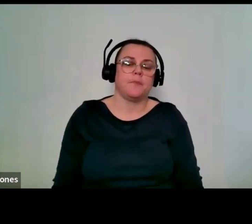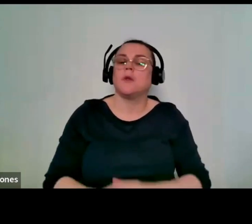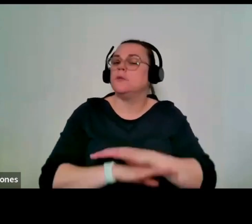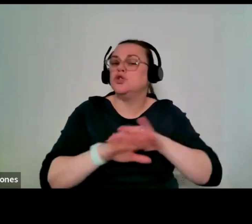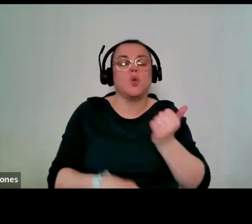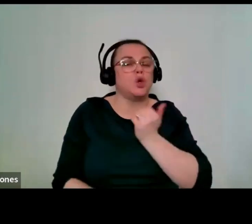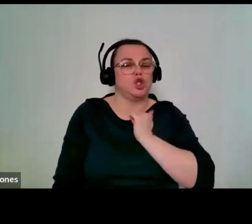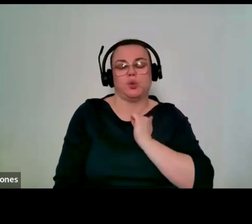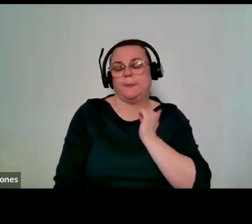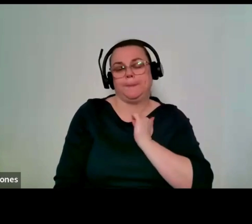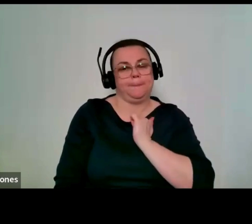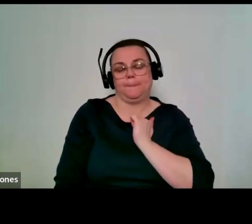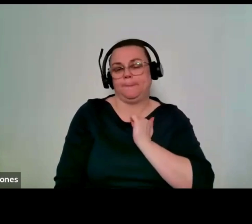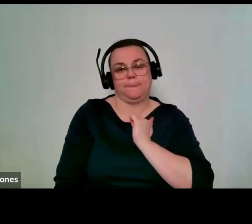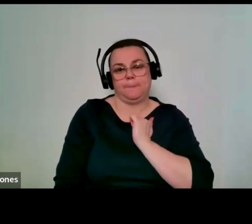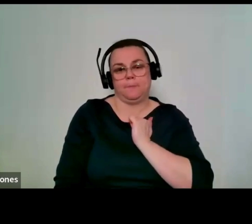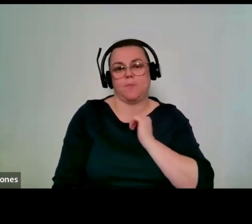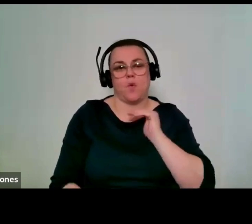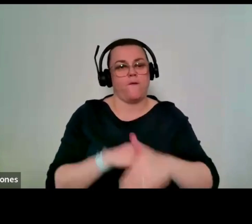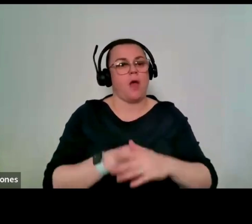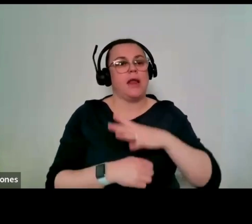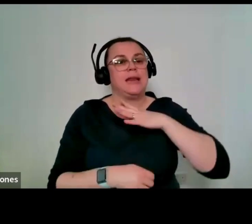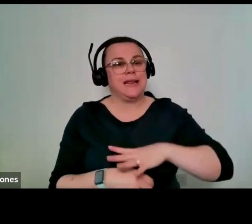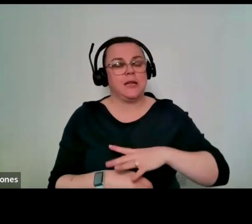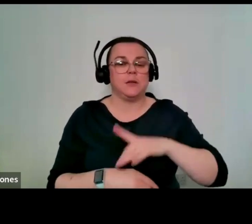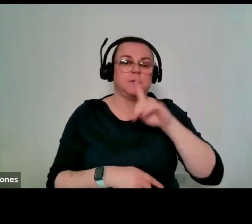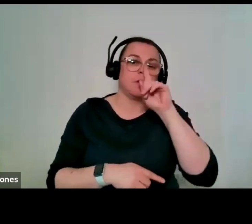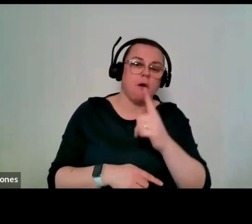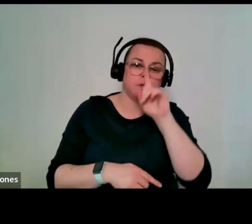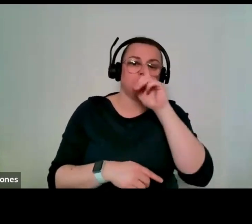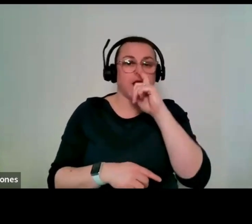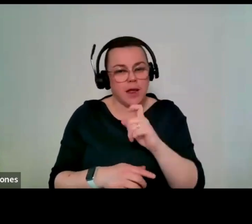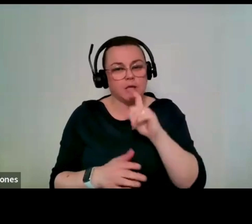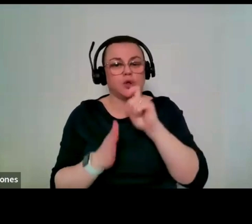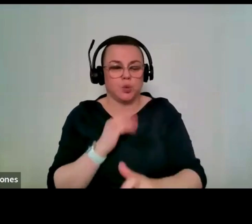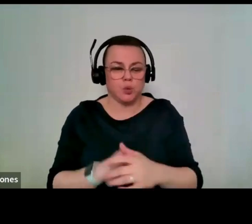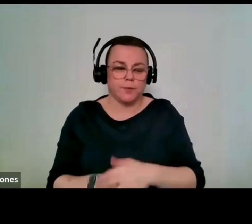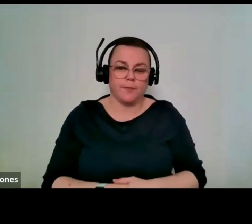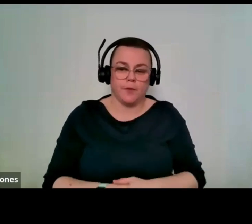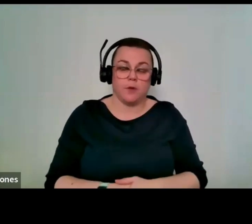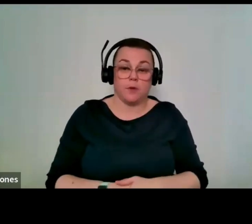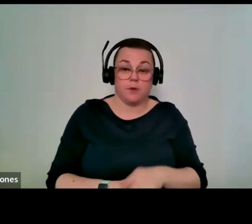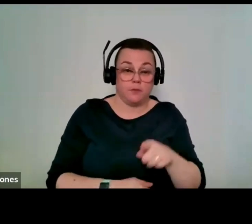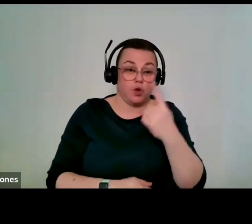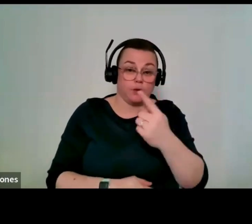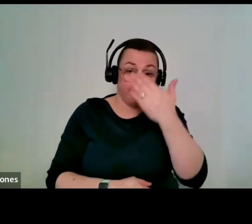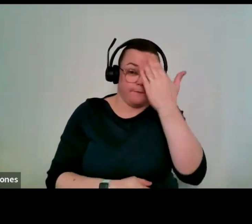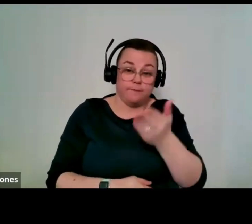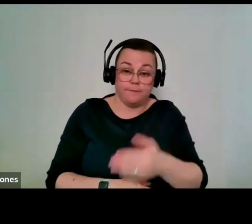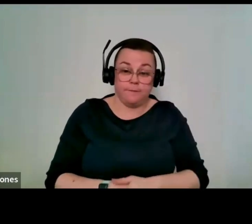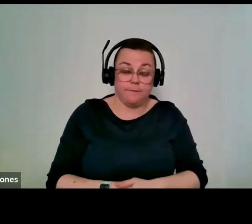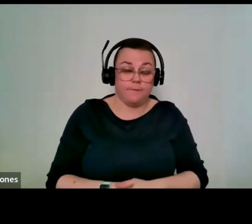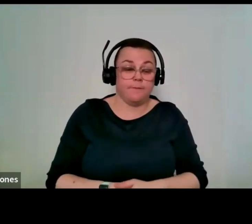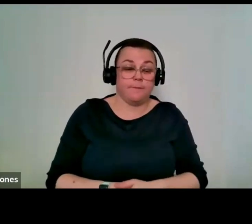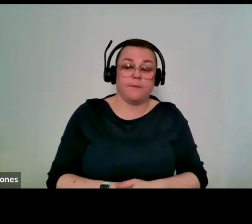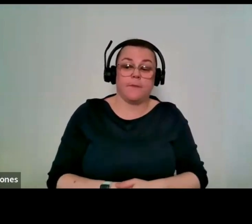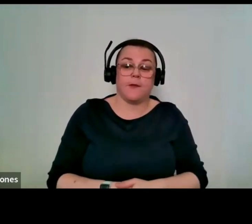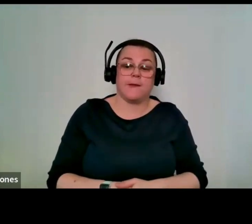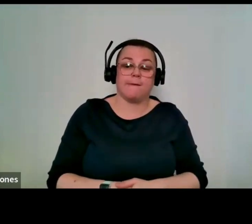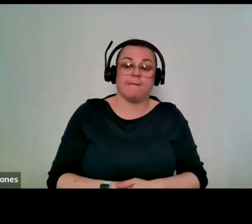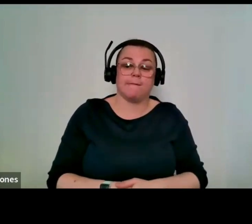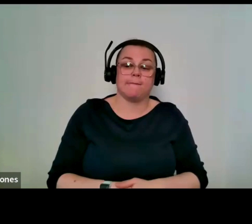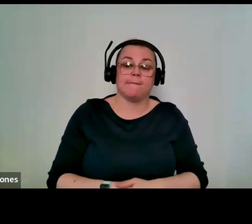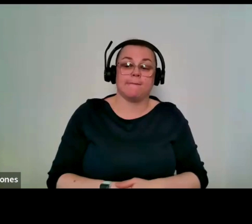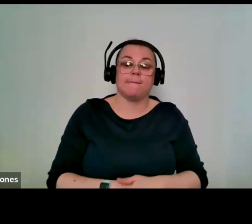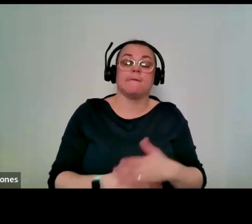Don't make assumptions about what we need and can do. We can't possibly know. Answer the right question